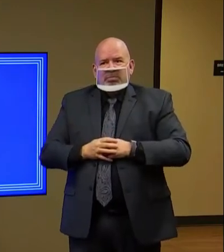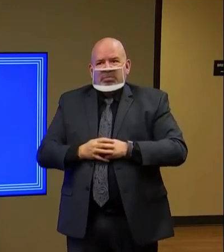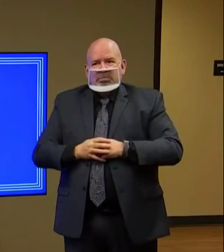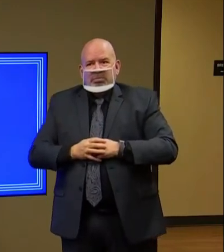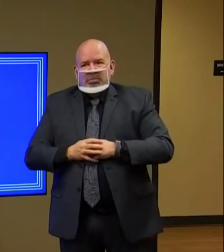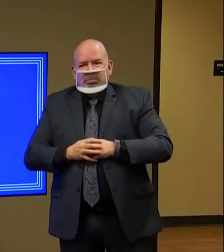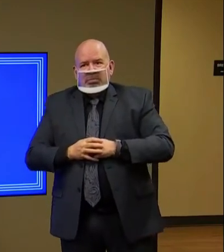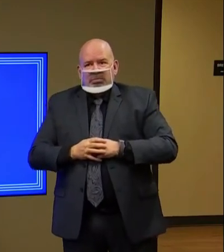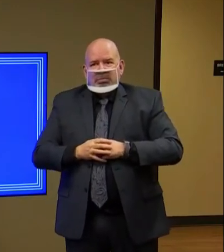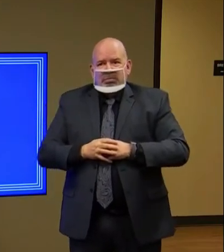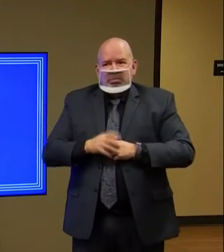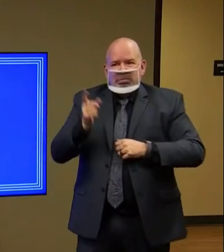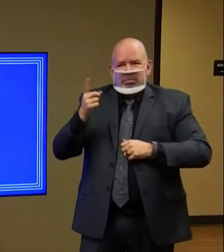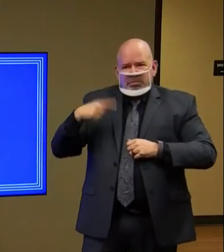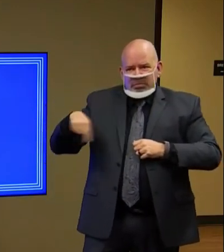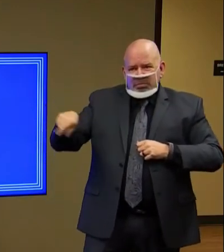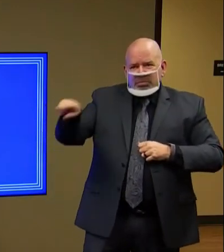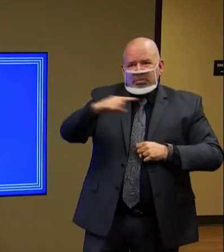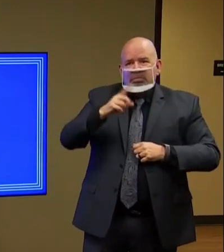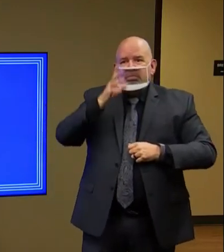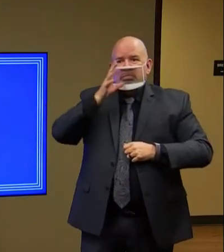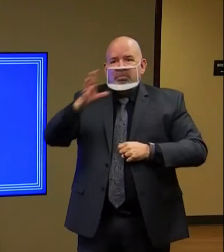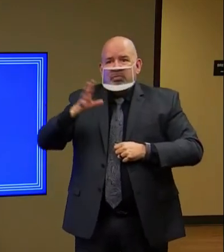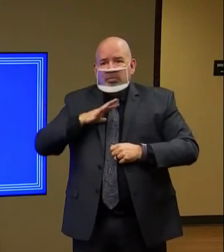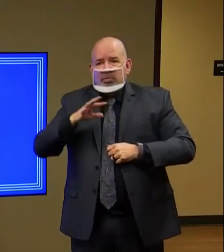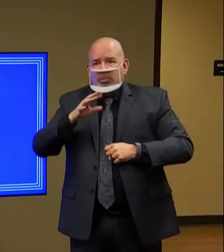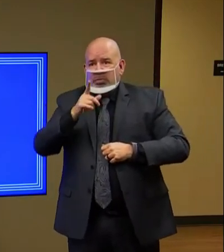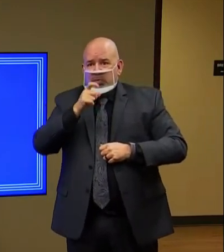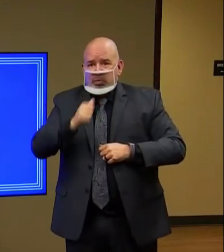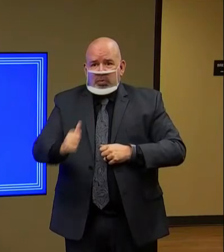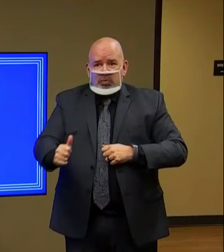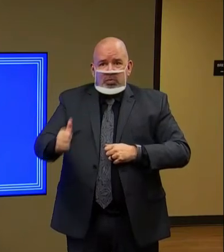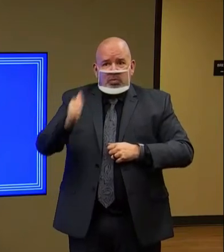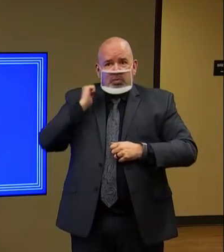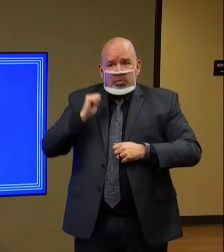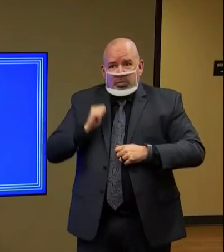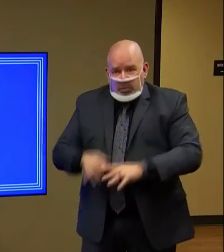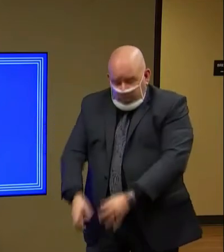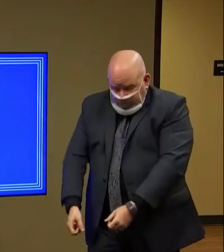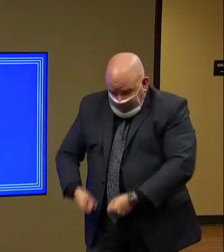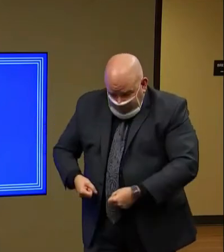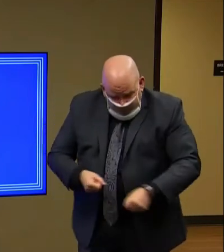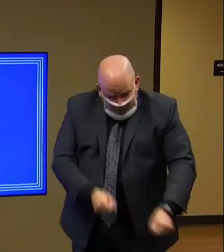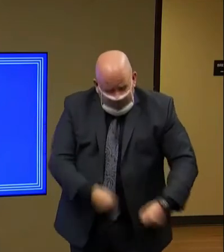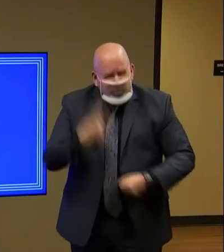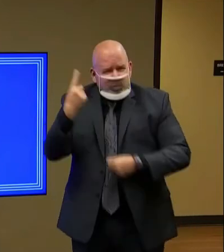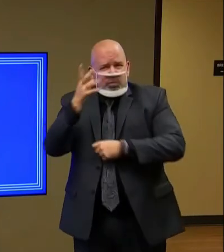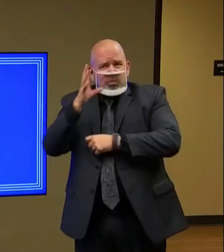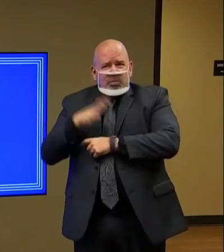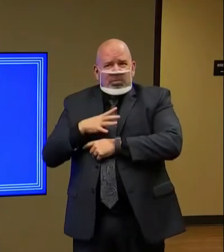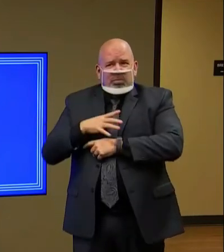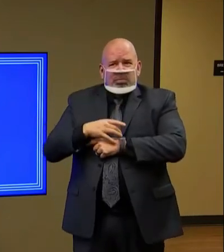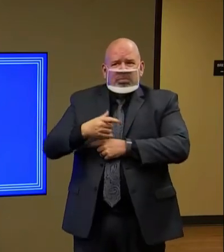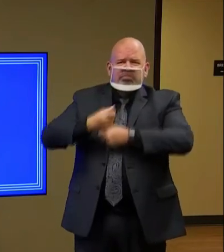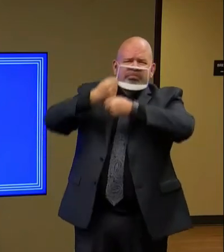3 years because parachutes needed to be made, the person who drove around on retread tires because